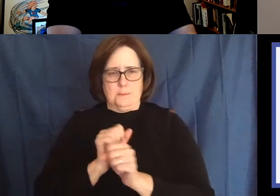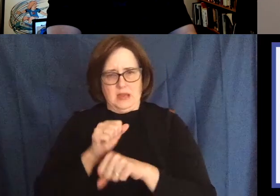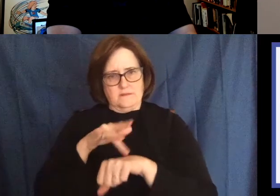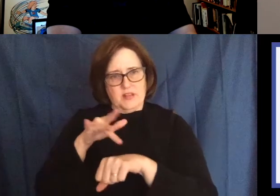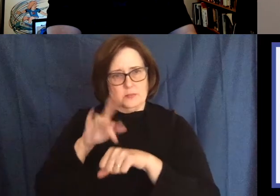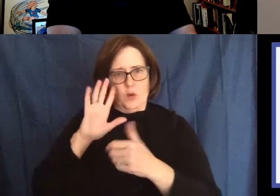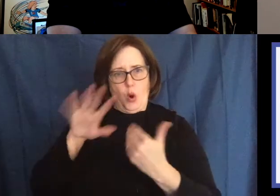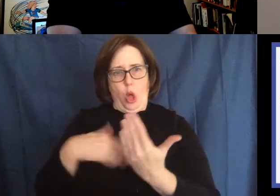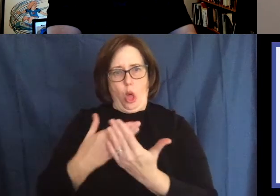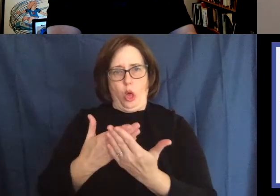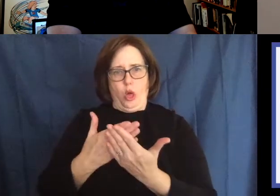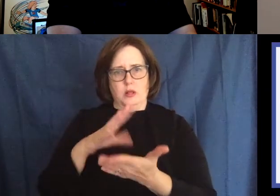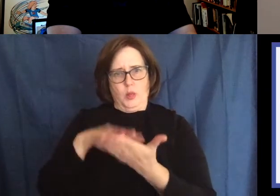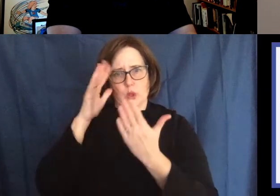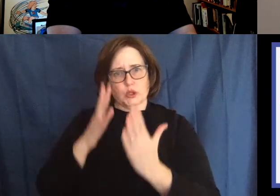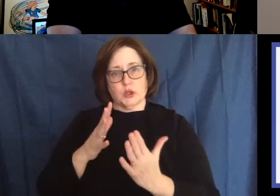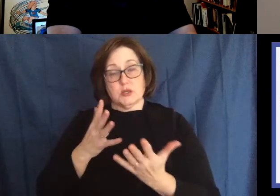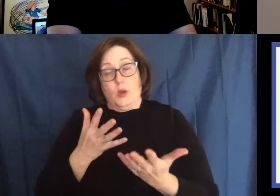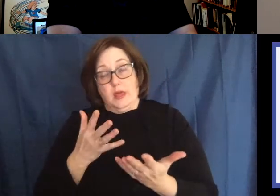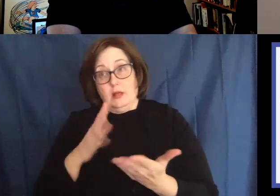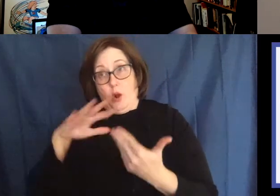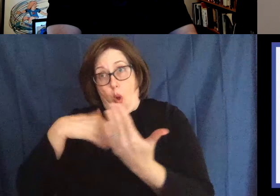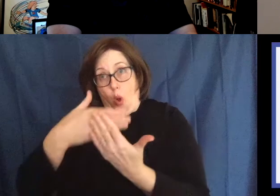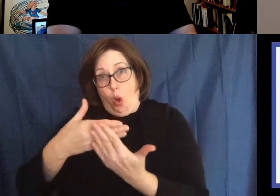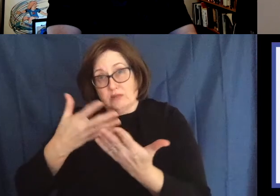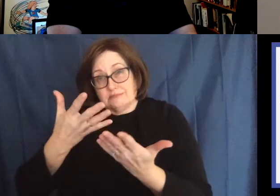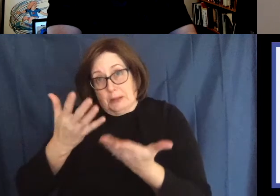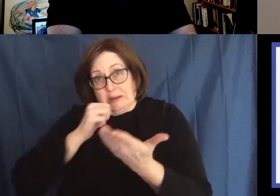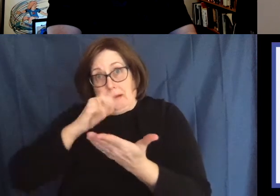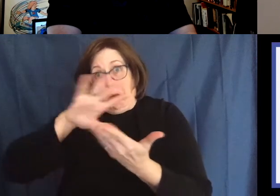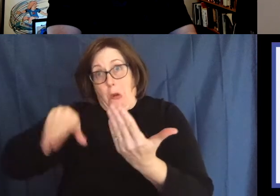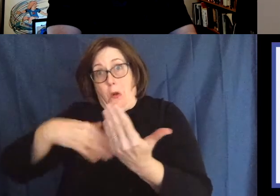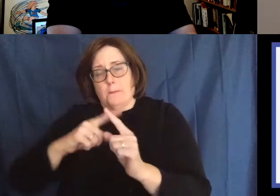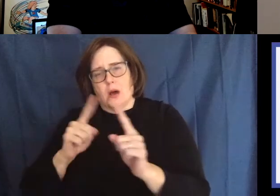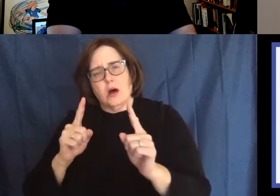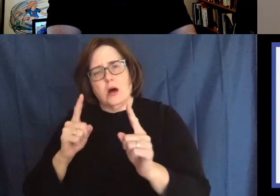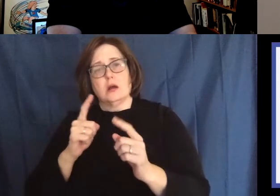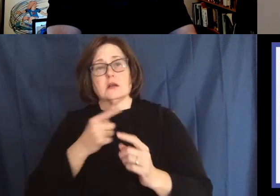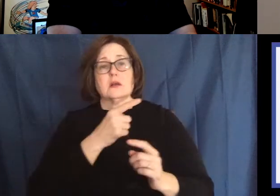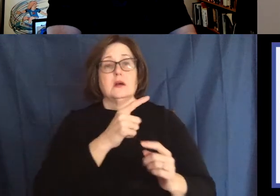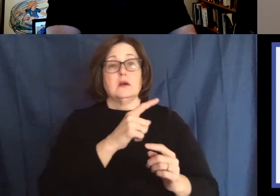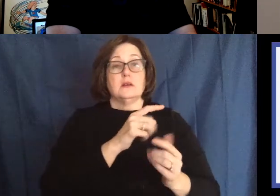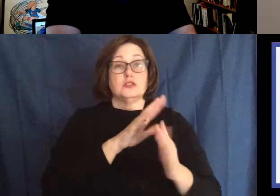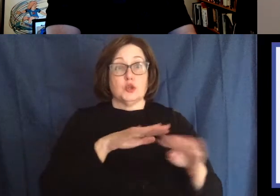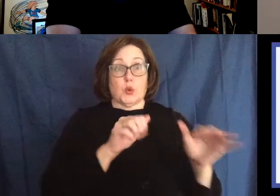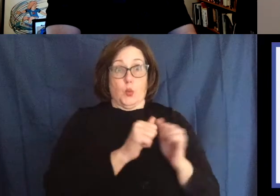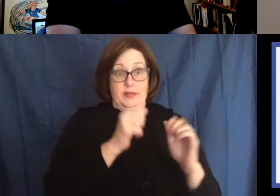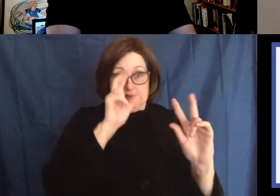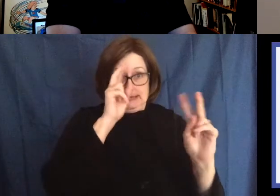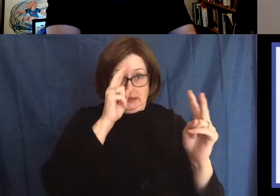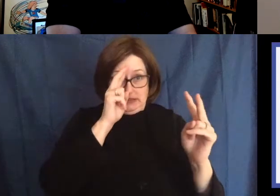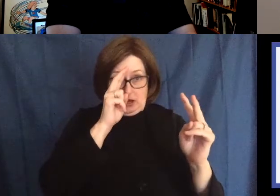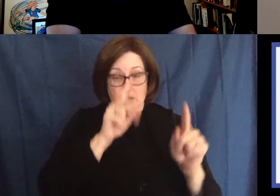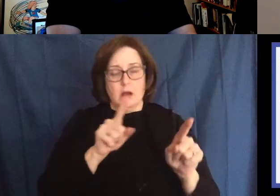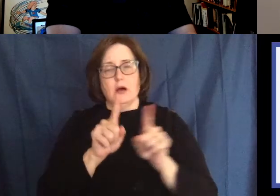but dyslexic children as well as children who are very talented in literacy learning. So I mentioned